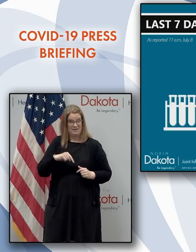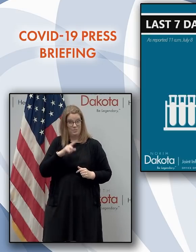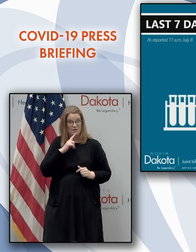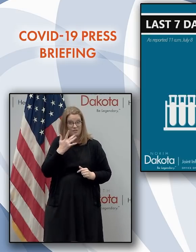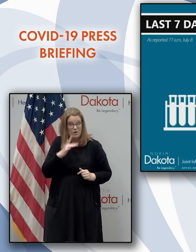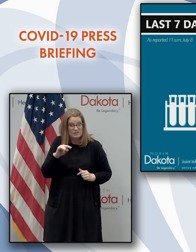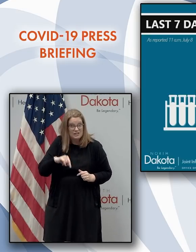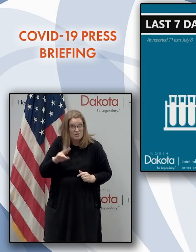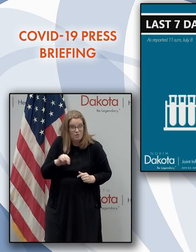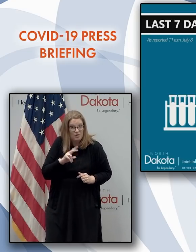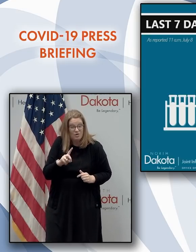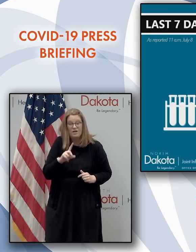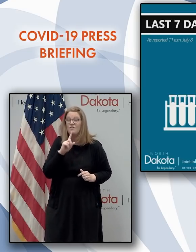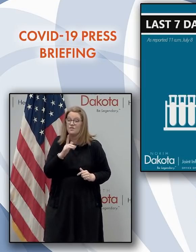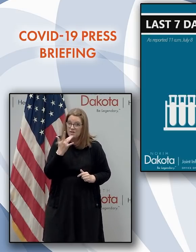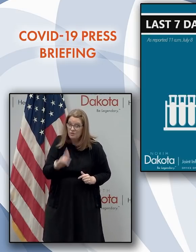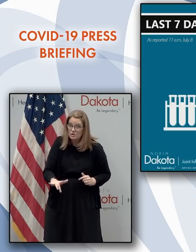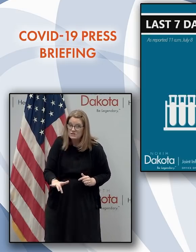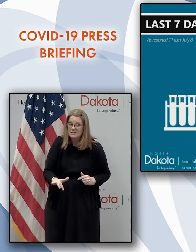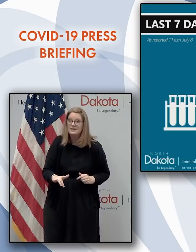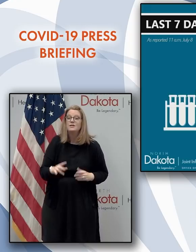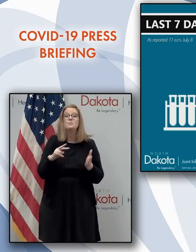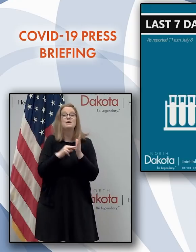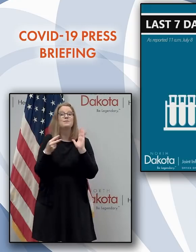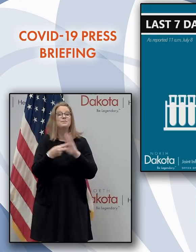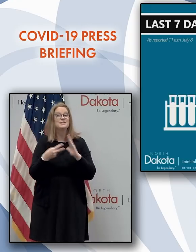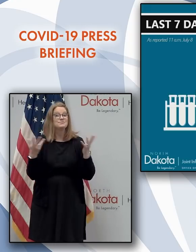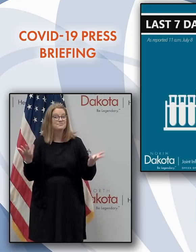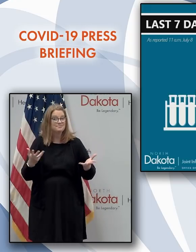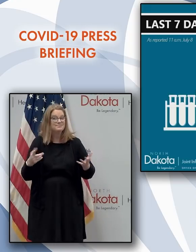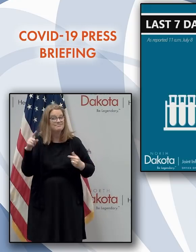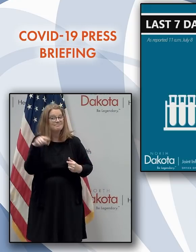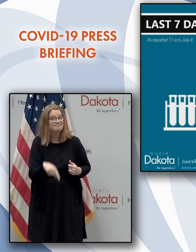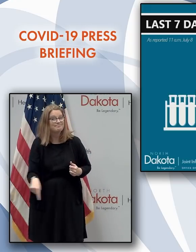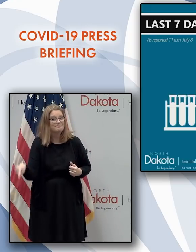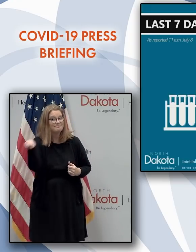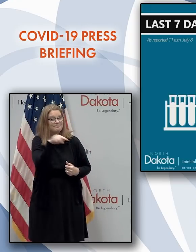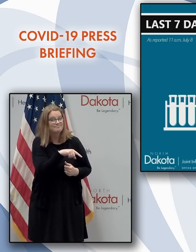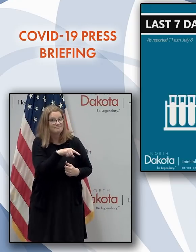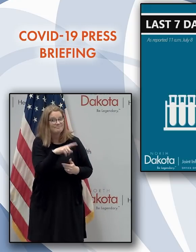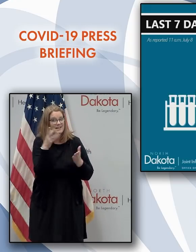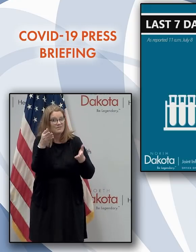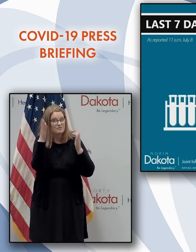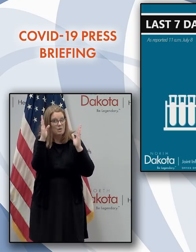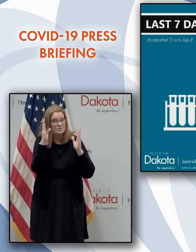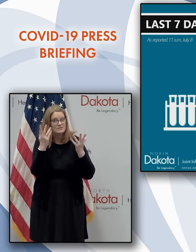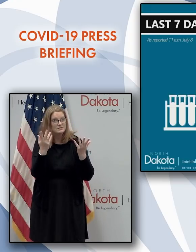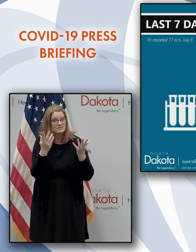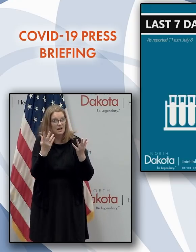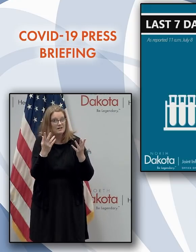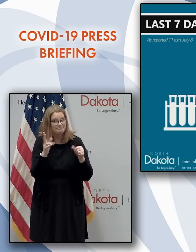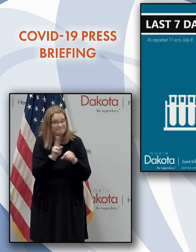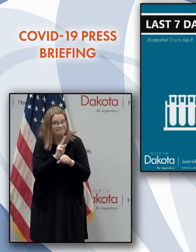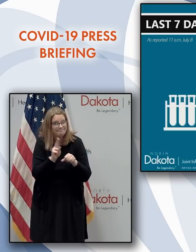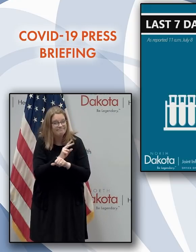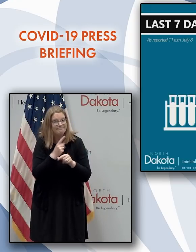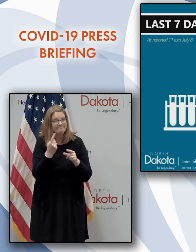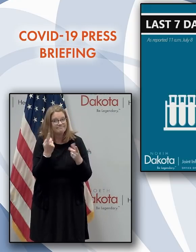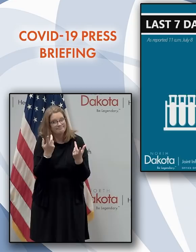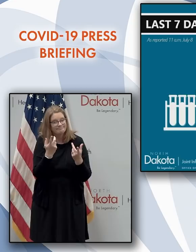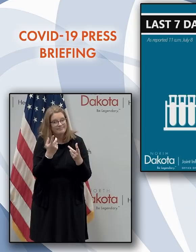But again, we want to make sure that all of us together continue to remain vigilant as we work together